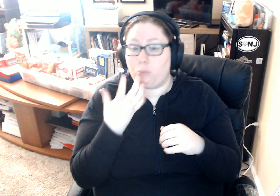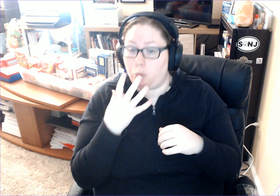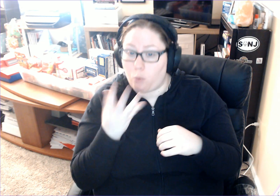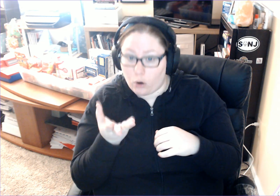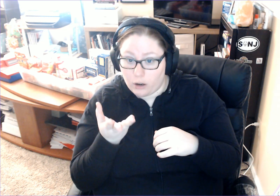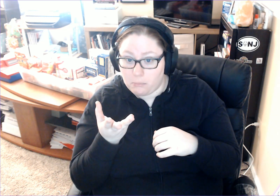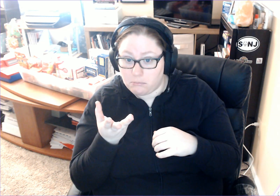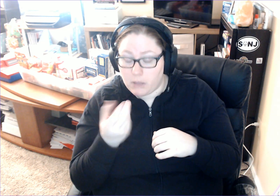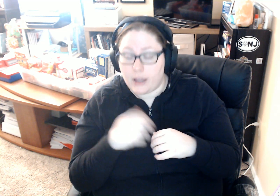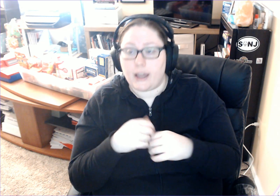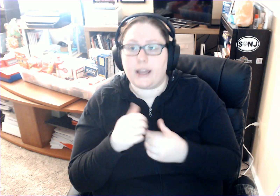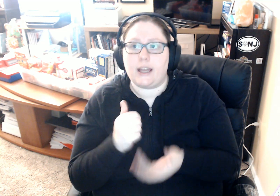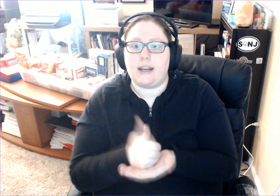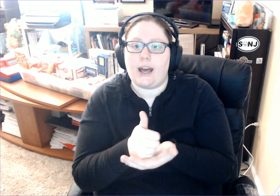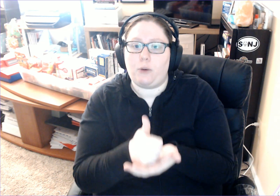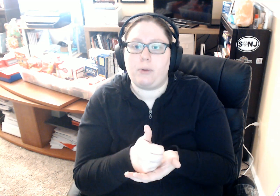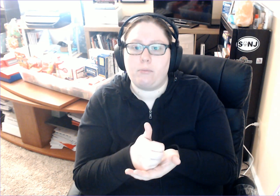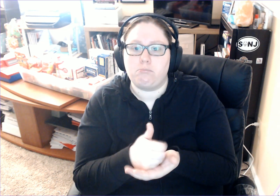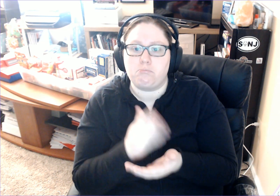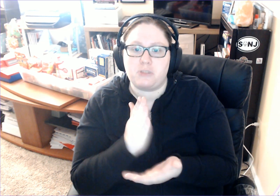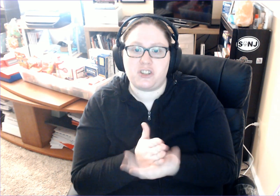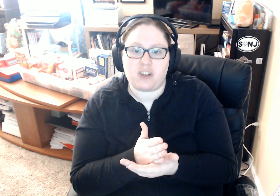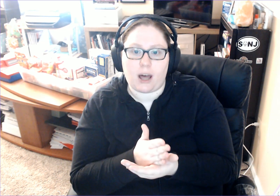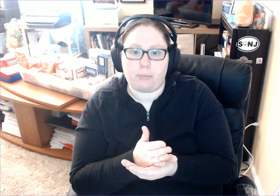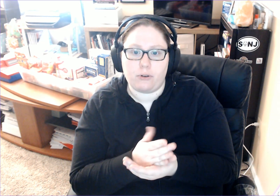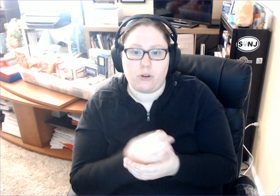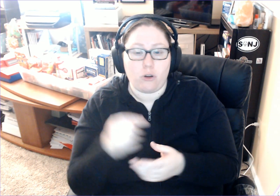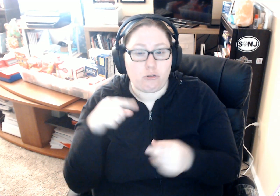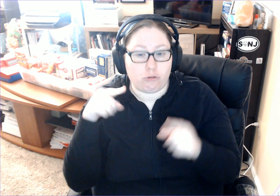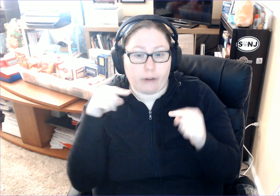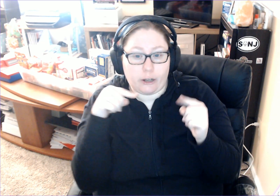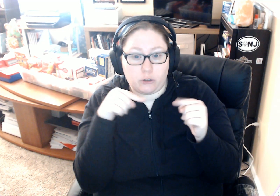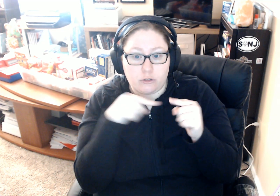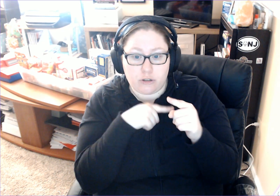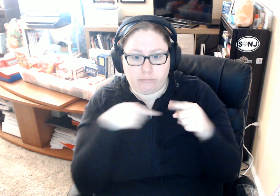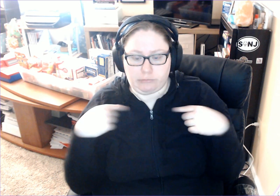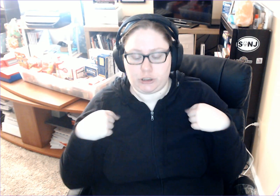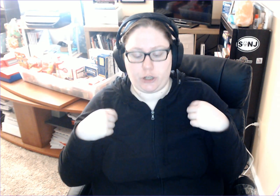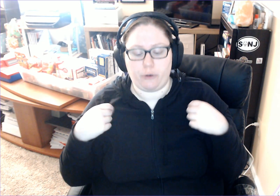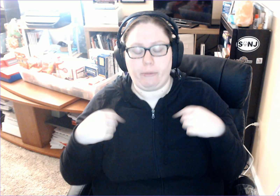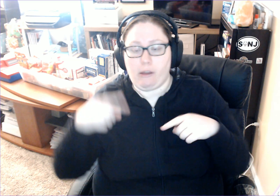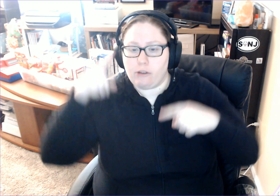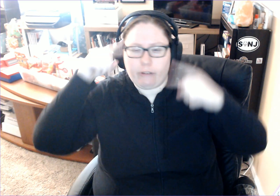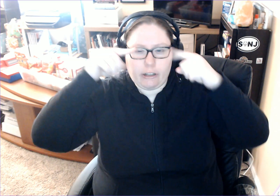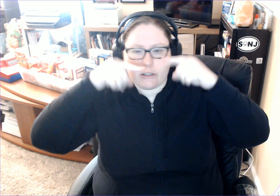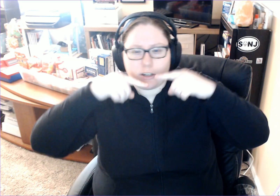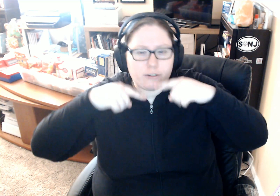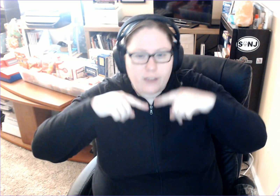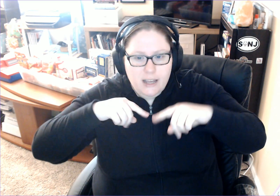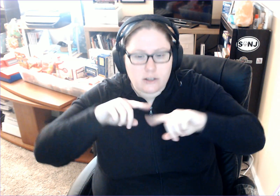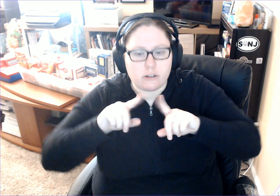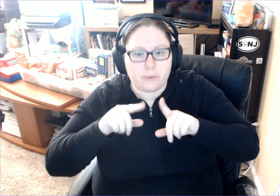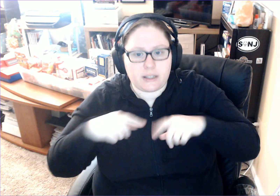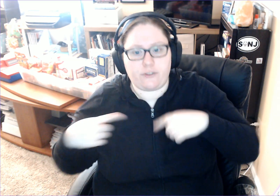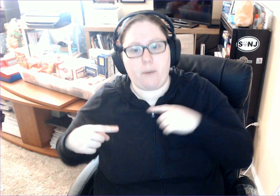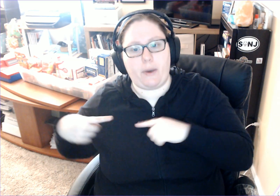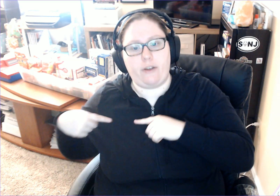warm, it can help stop wrinkles. So wrinkles on your face are a little bit different, but wrinkles